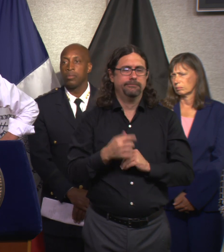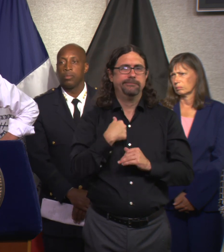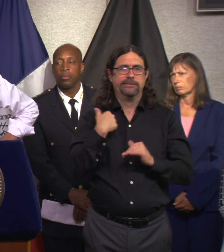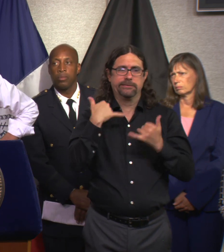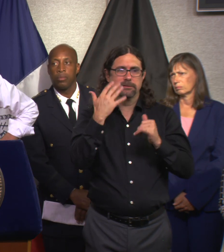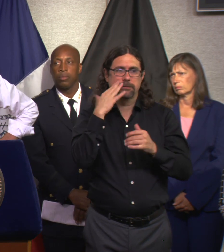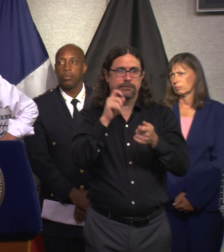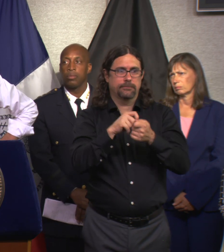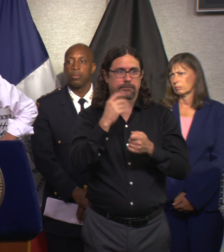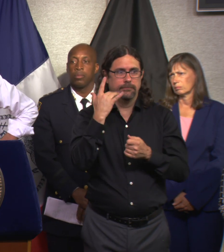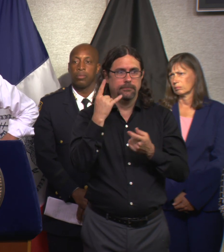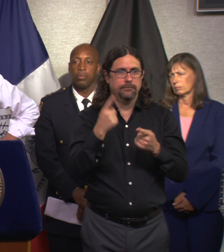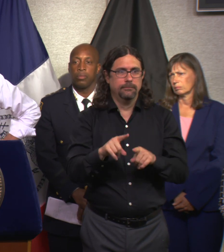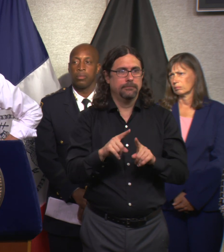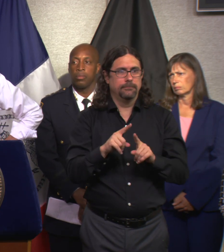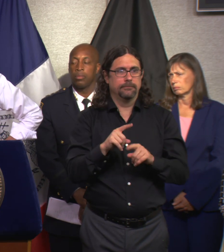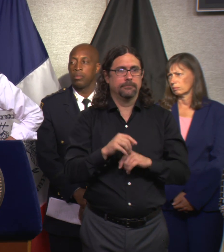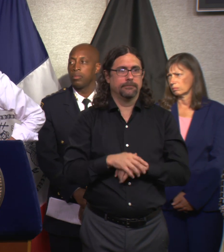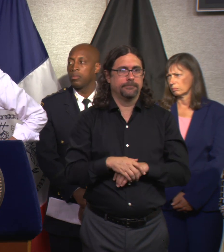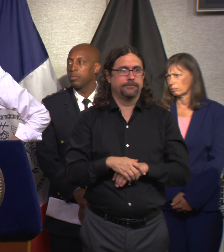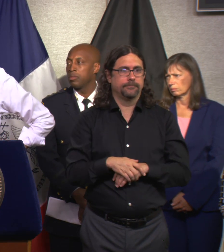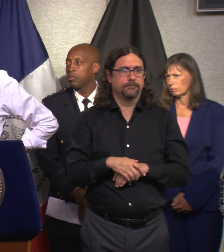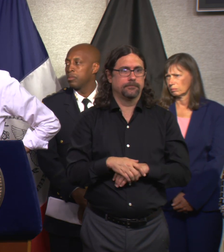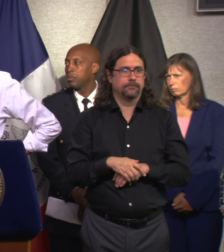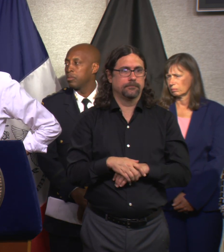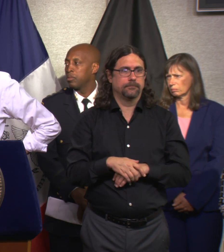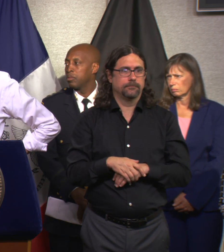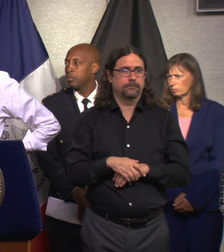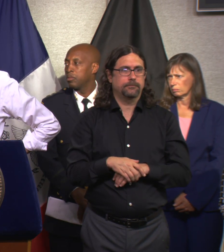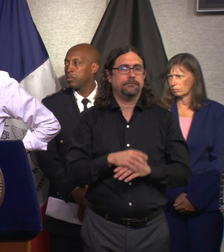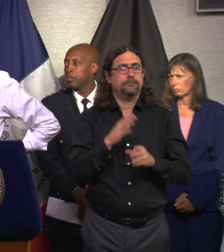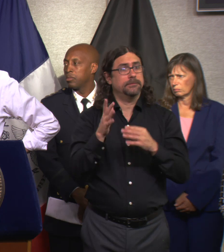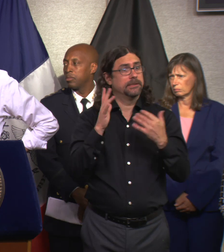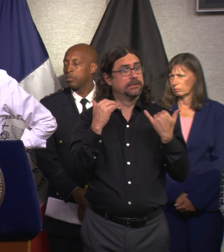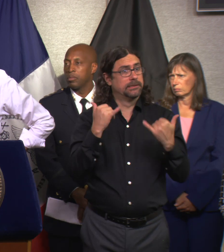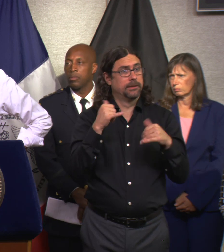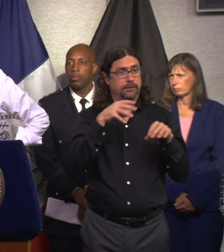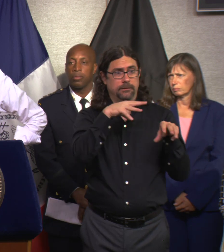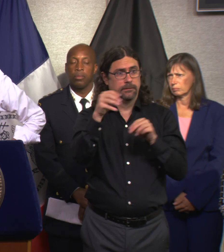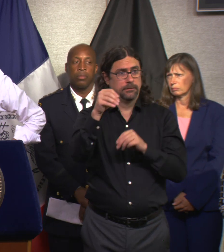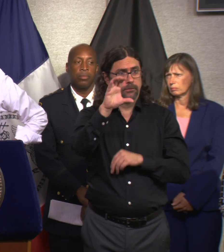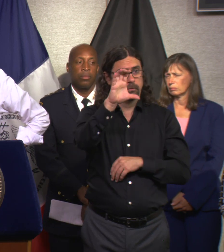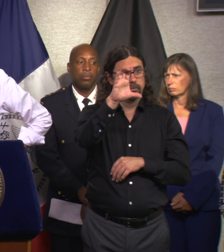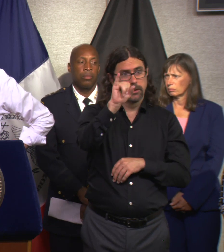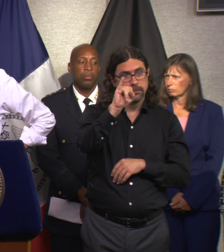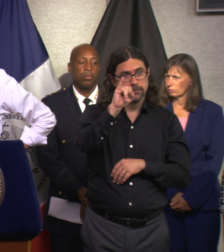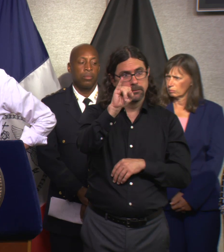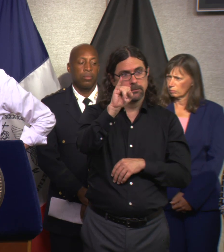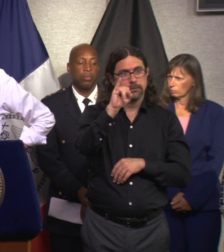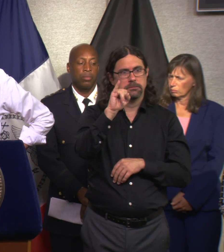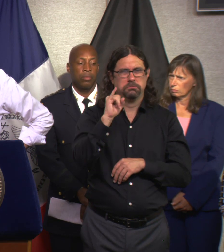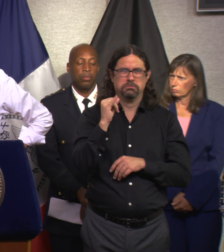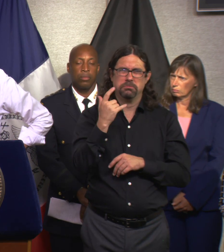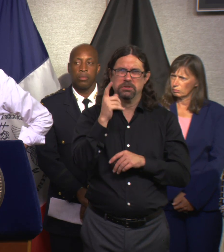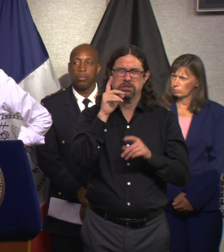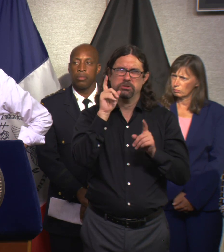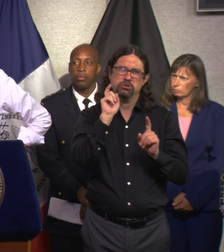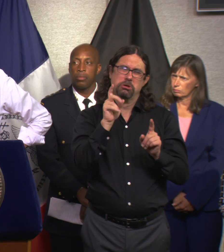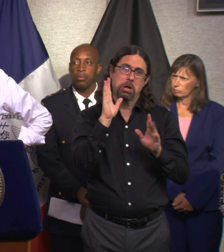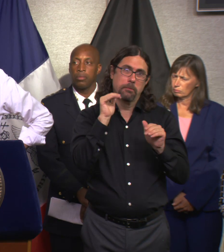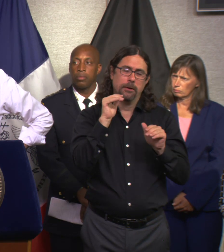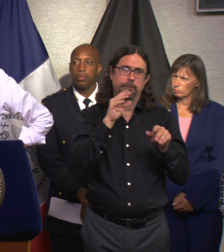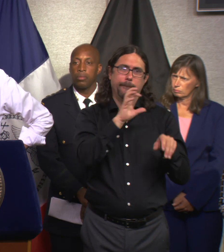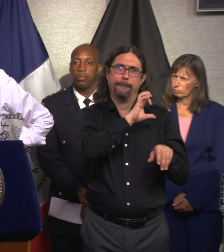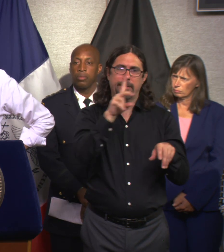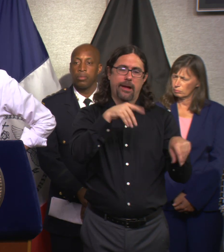outage now in Coney Island, which they're predicting gets resolved by when? 2 p.m. I have not heard